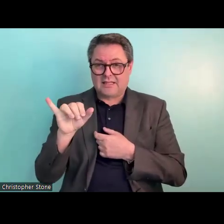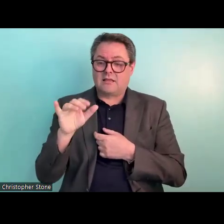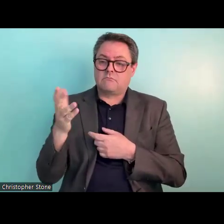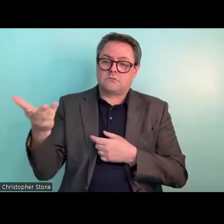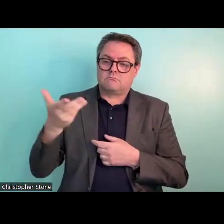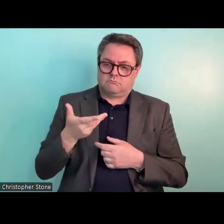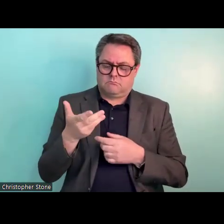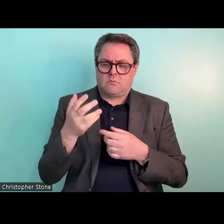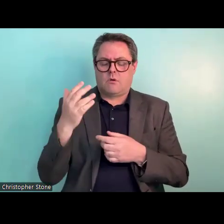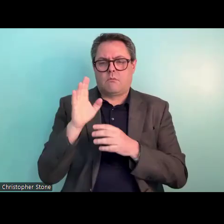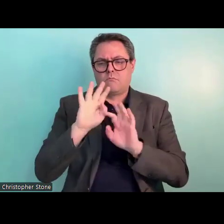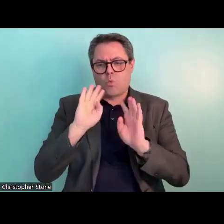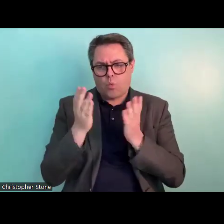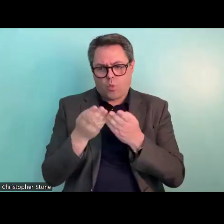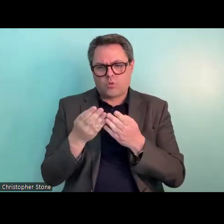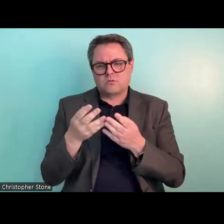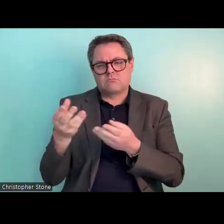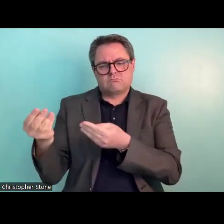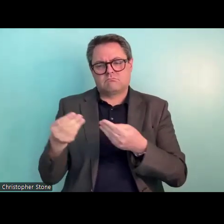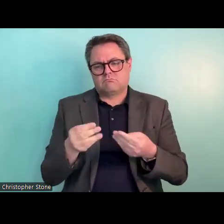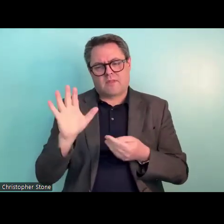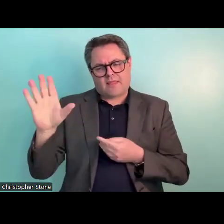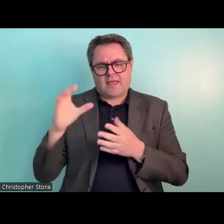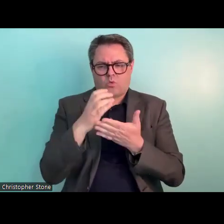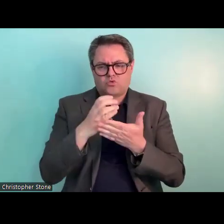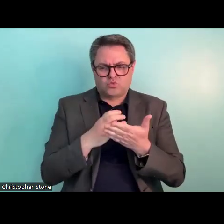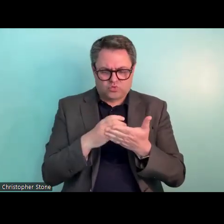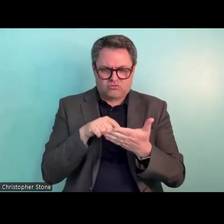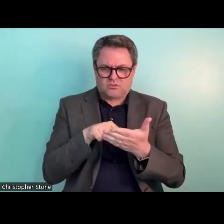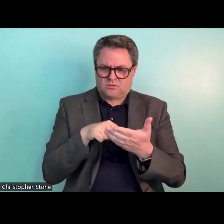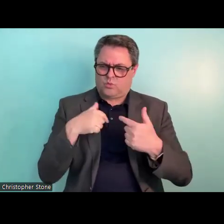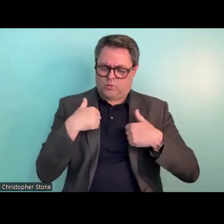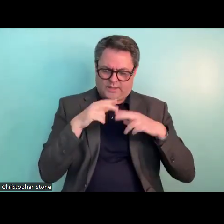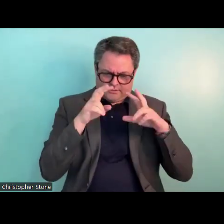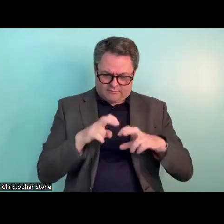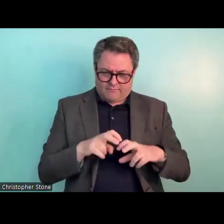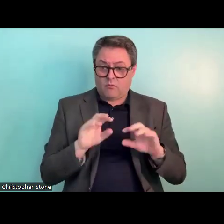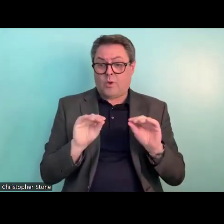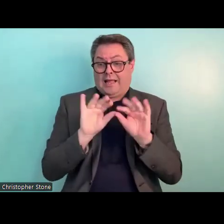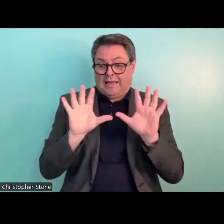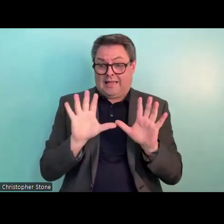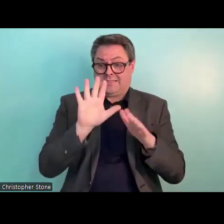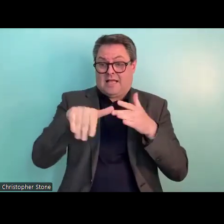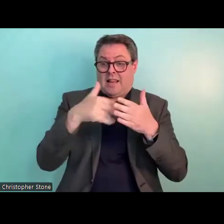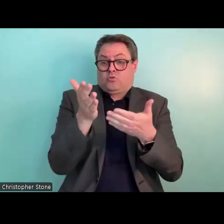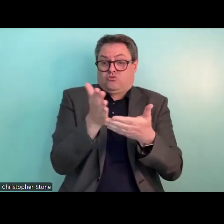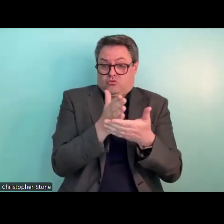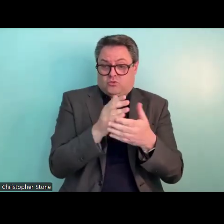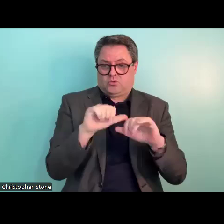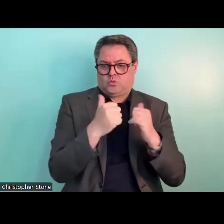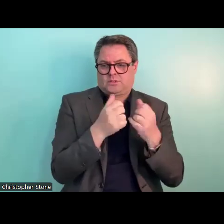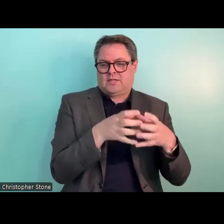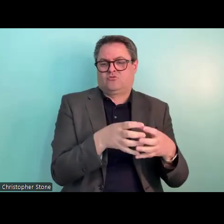if somebody wants to become a member of WASLI, they submit an application. The board looks at that application, looks at the constitution of WASLI